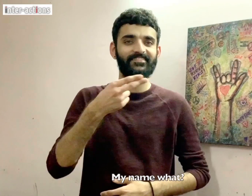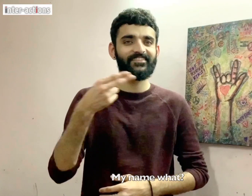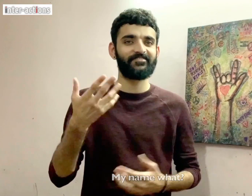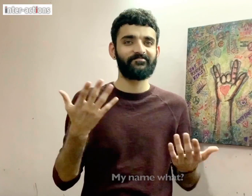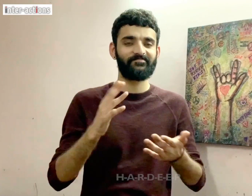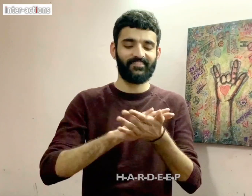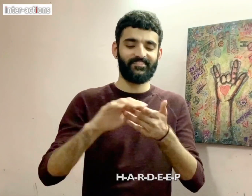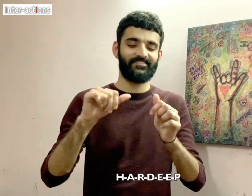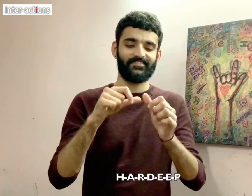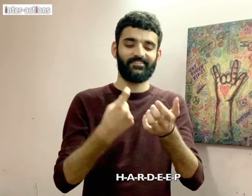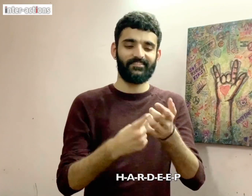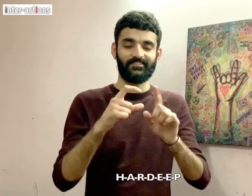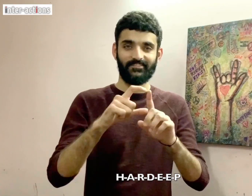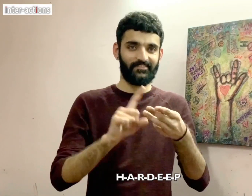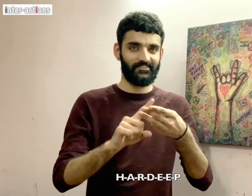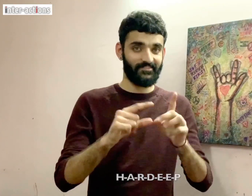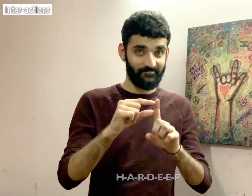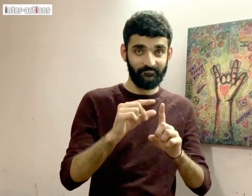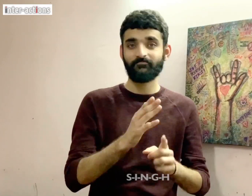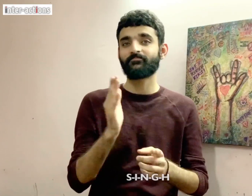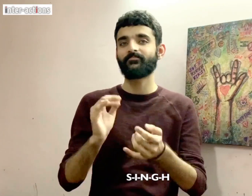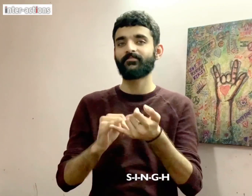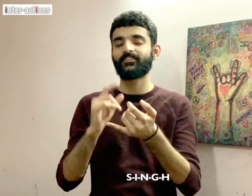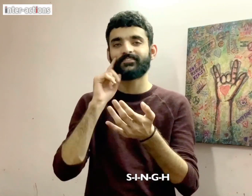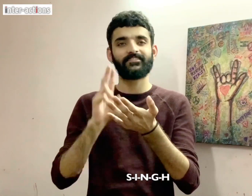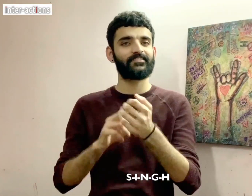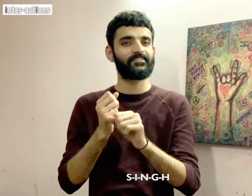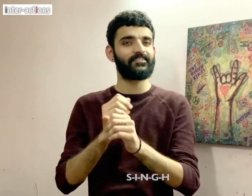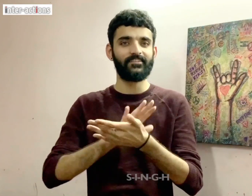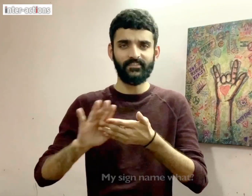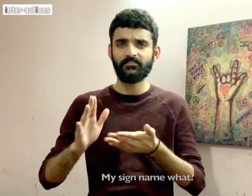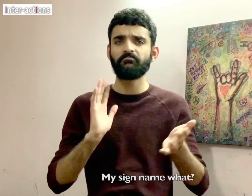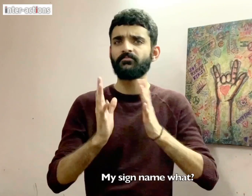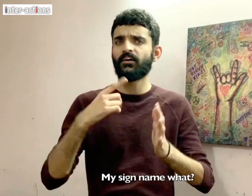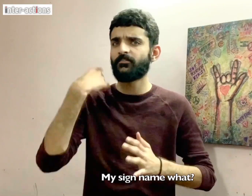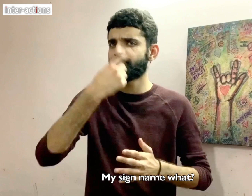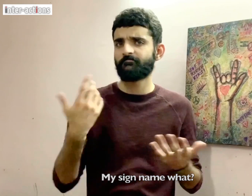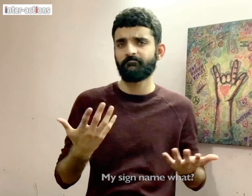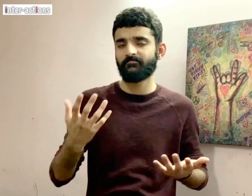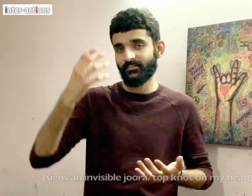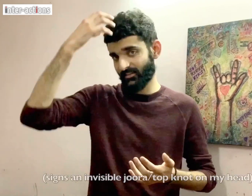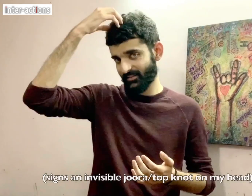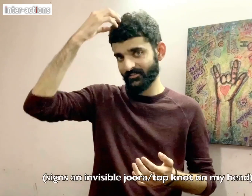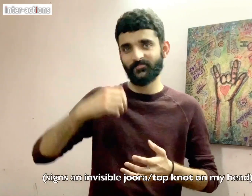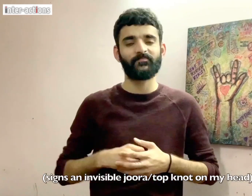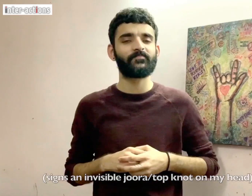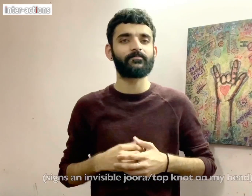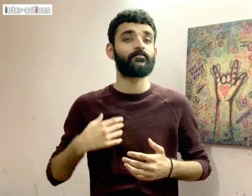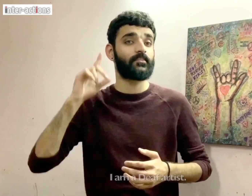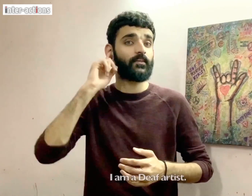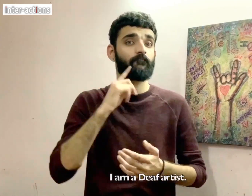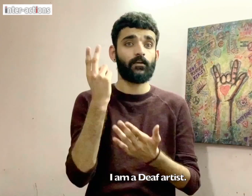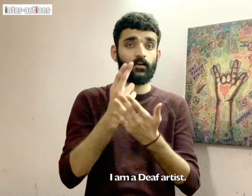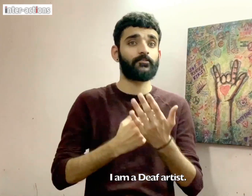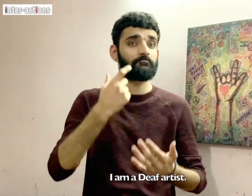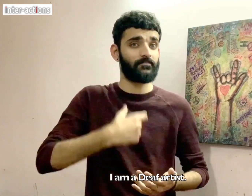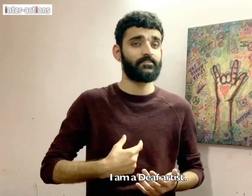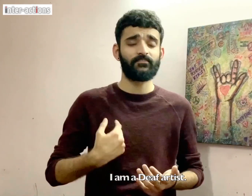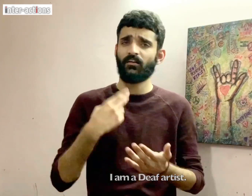Hey, my name what? Hardeep Singh. My sign name what? Signs an invisible top knot on the head. I'm